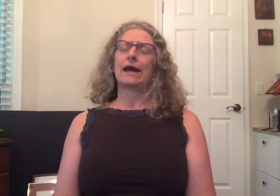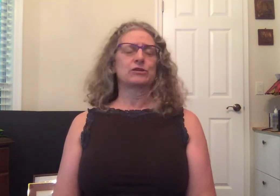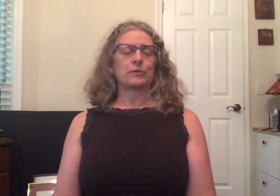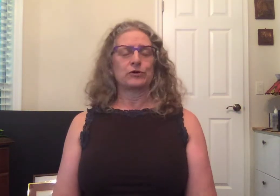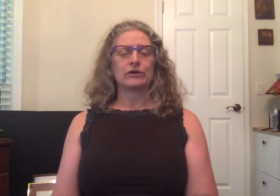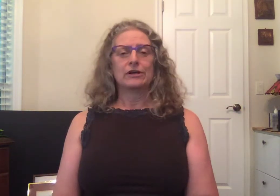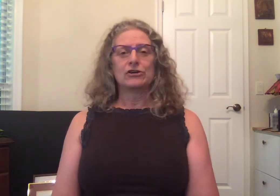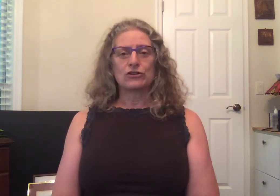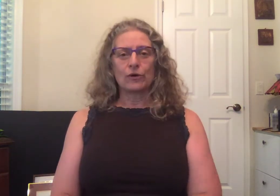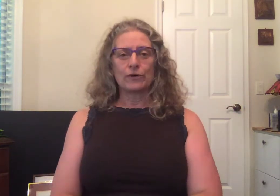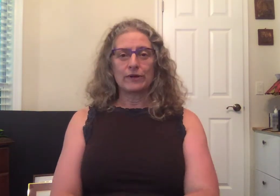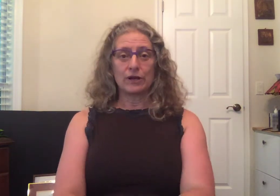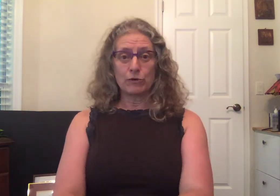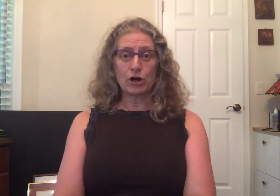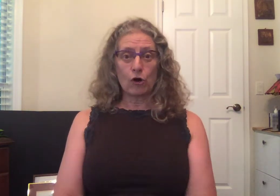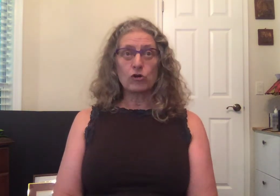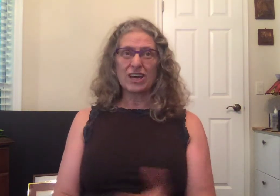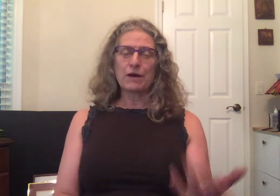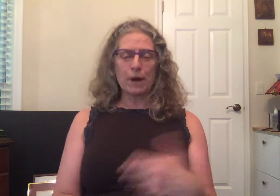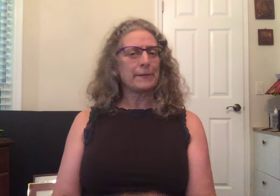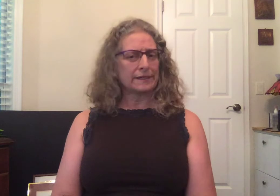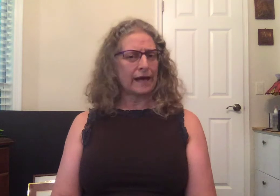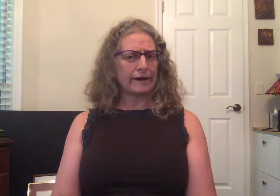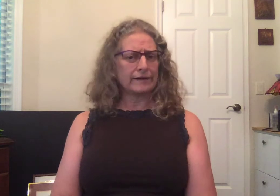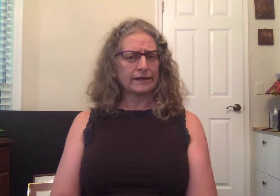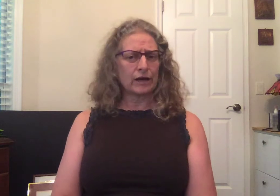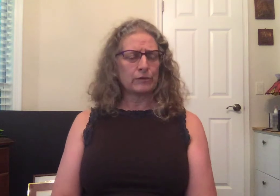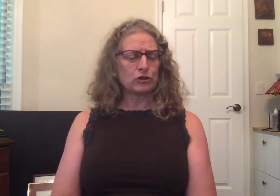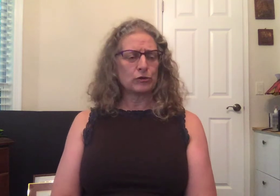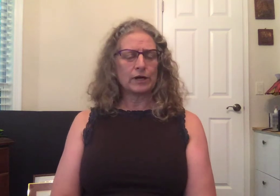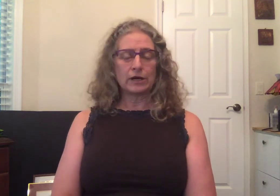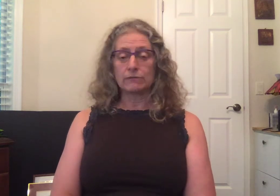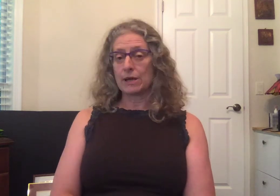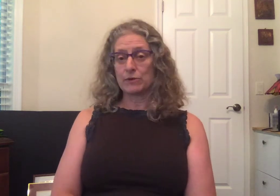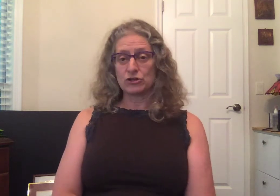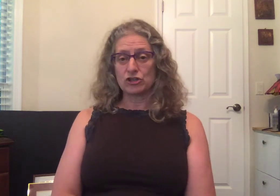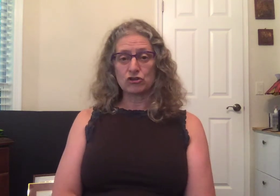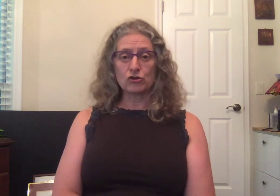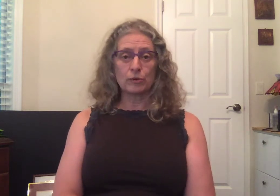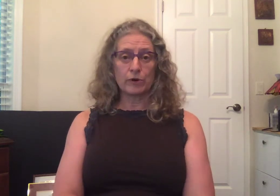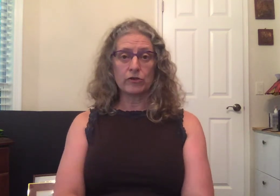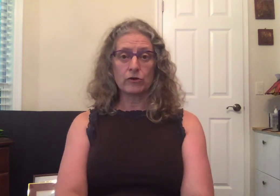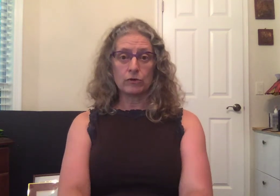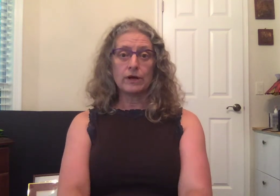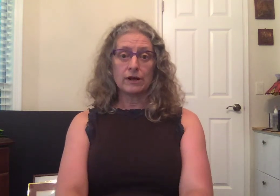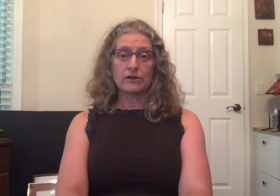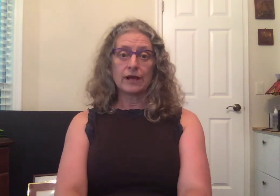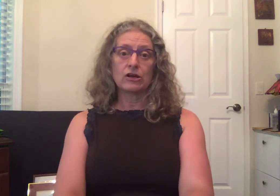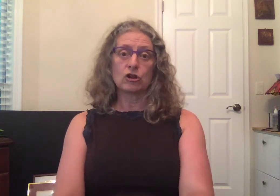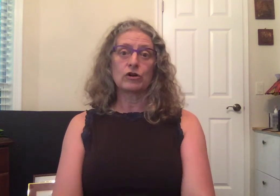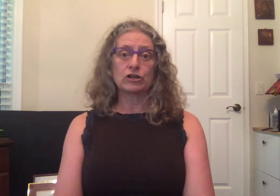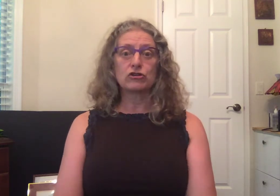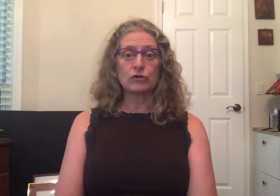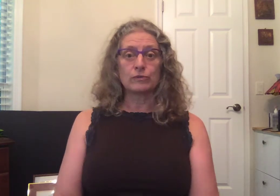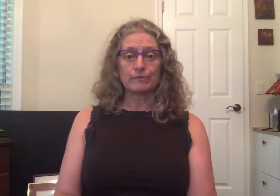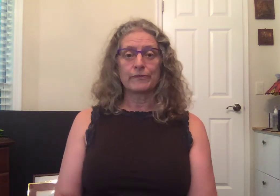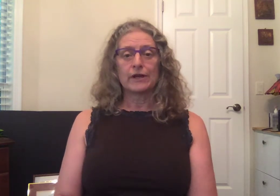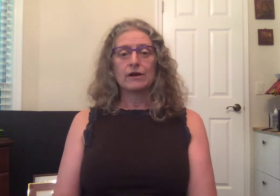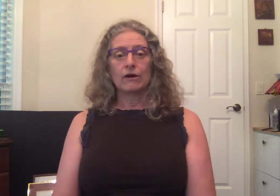expert. So here we go. You can get mommy and daddy to come and do it, and maybe a sister or brother, and they can learn it too. All right, here